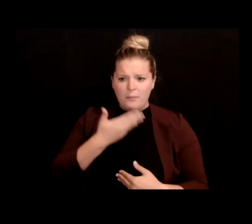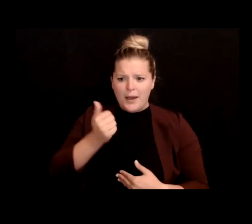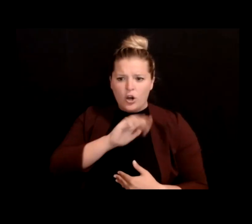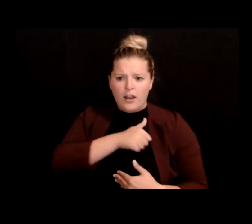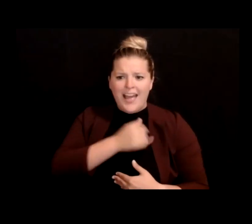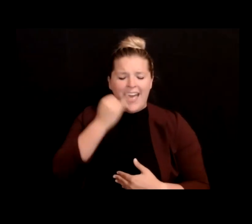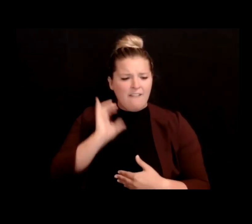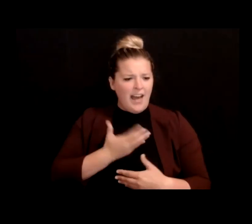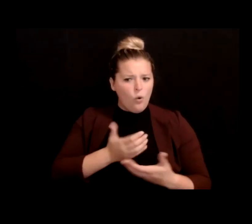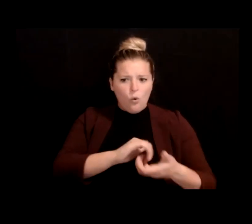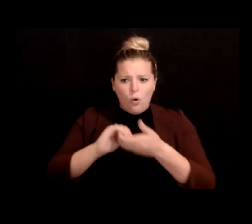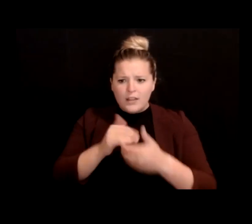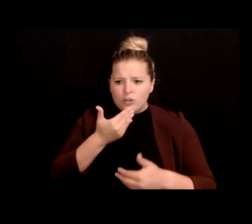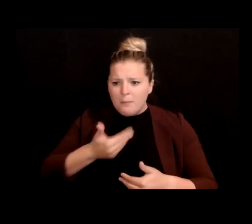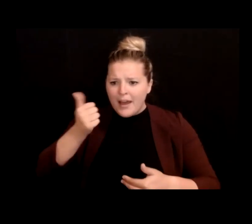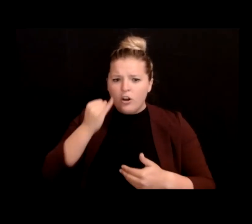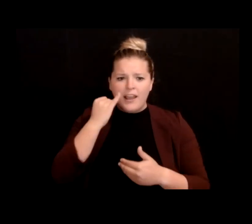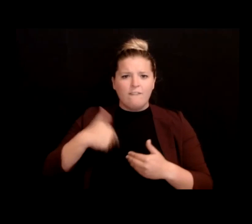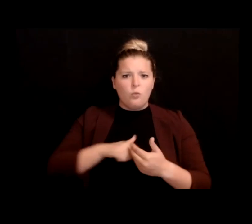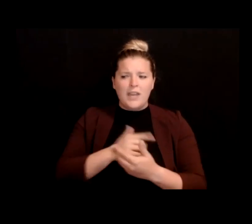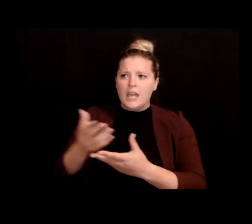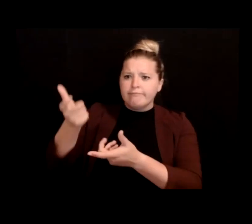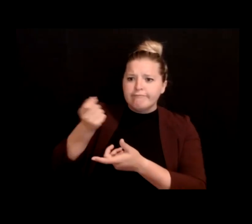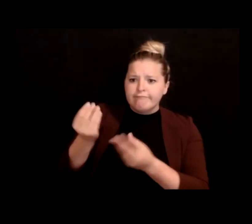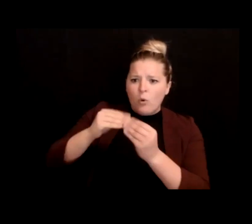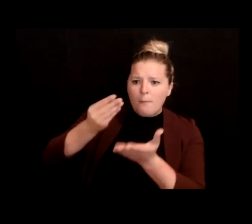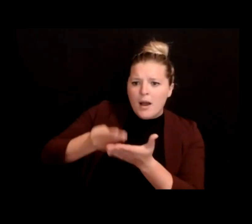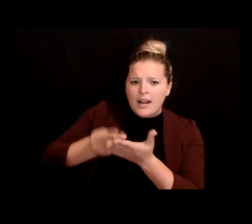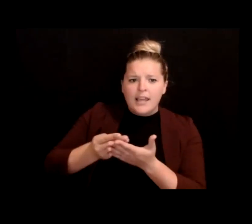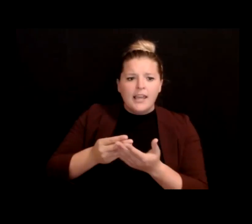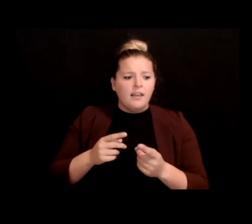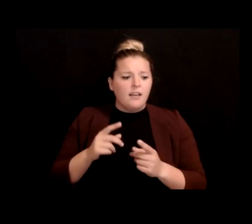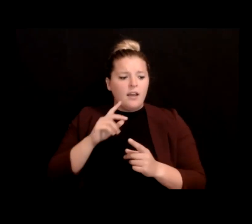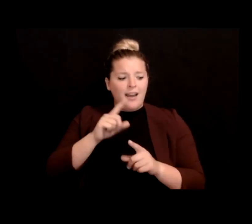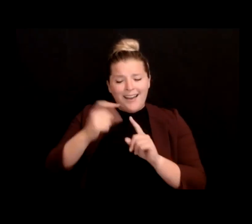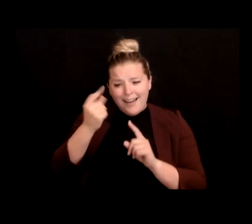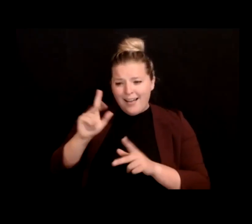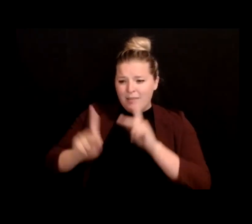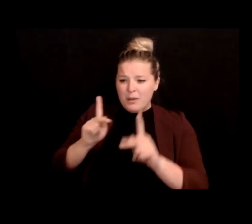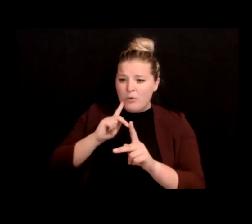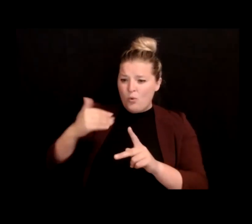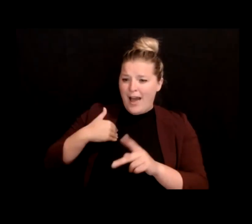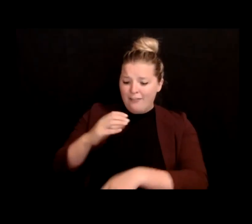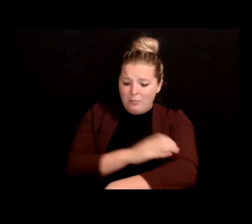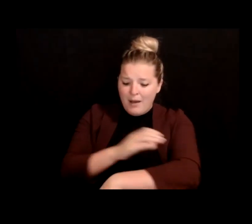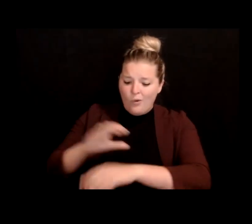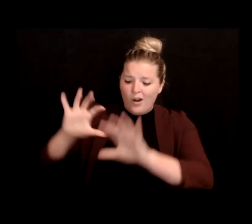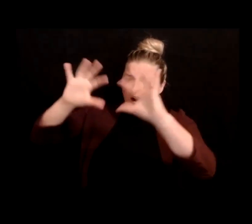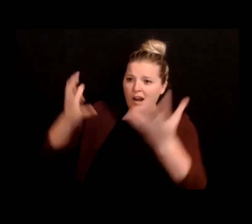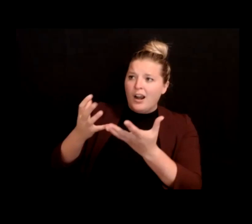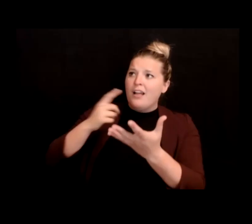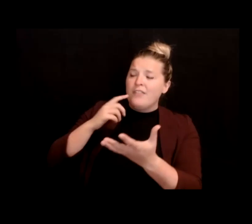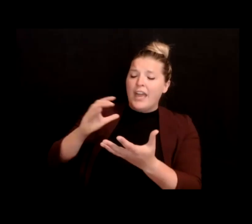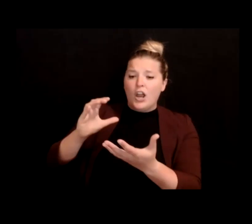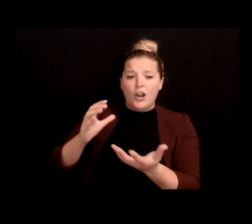and partnerships with institutions where power is concentrated, where the people who hold power remain wealth privileged, Christian, heterosexual,